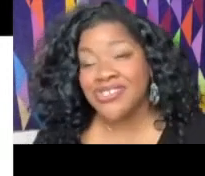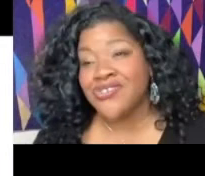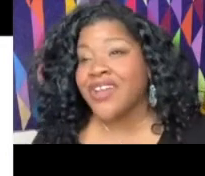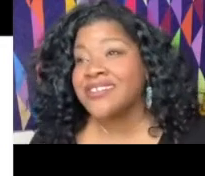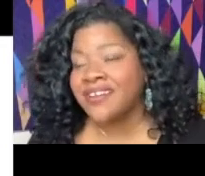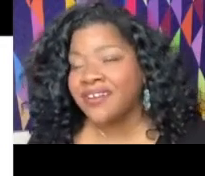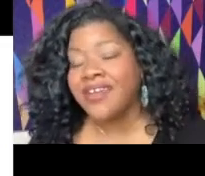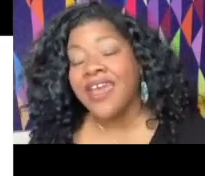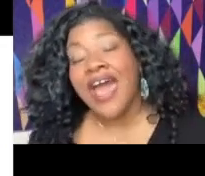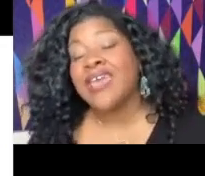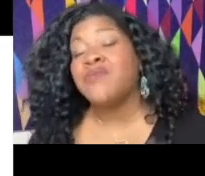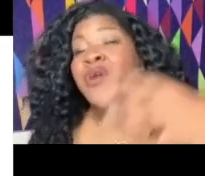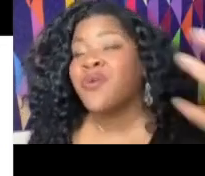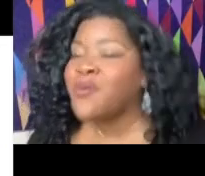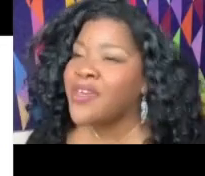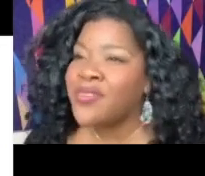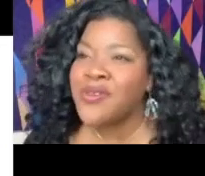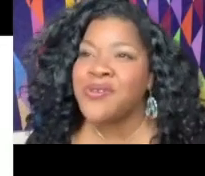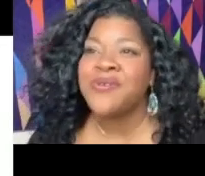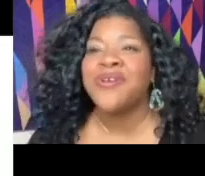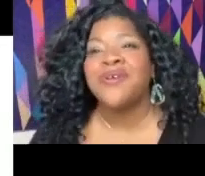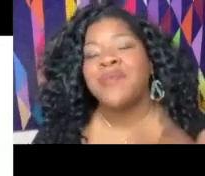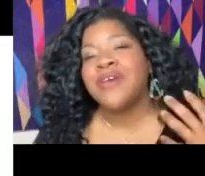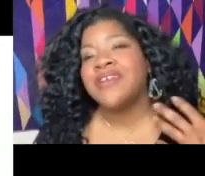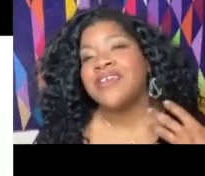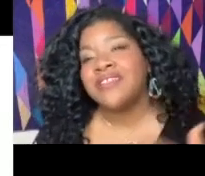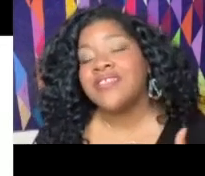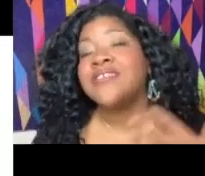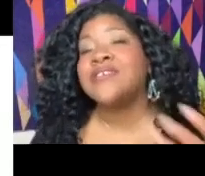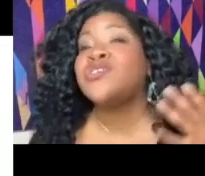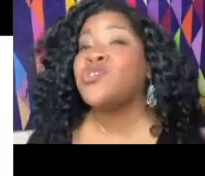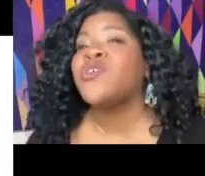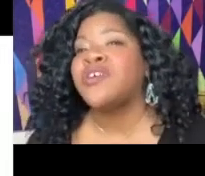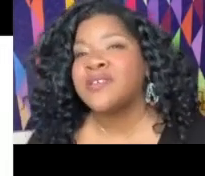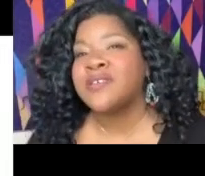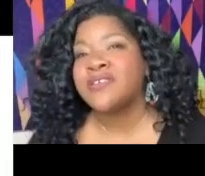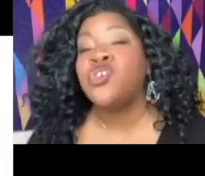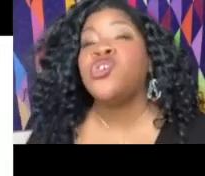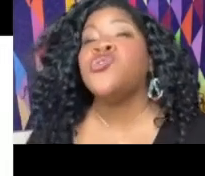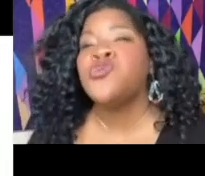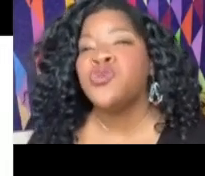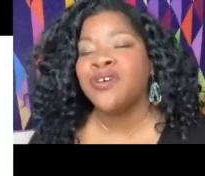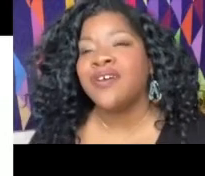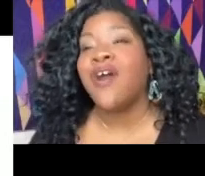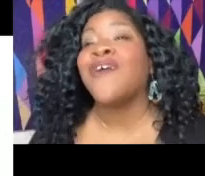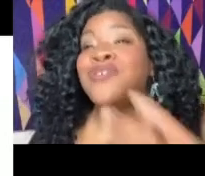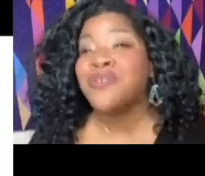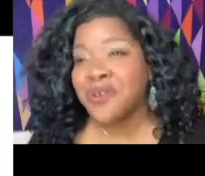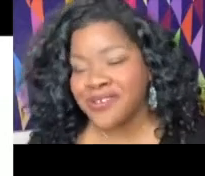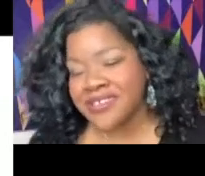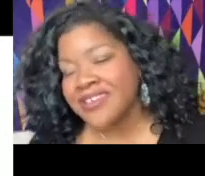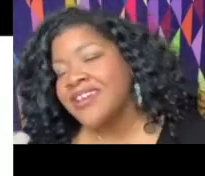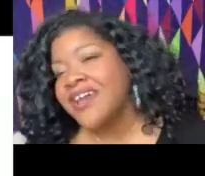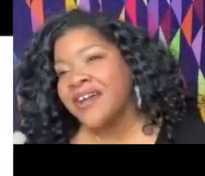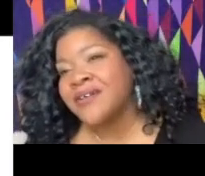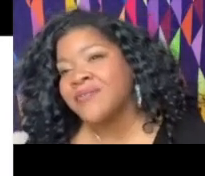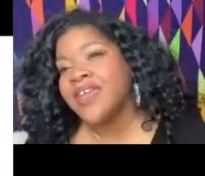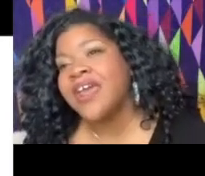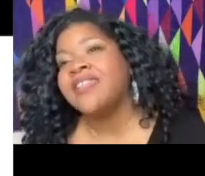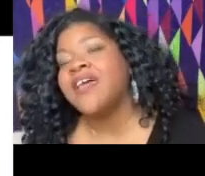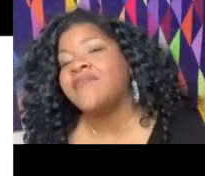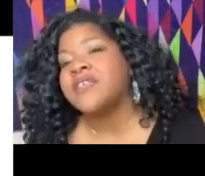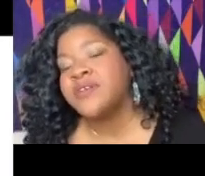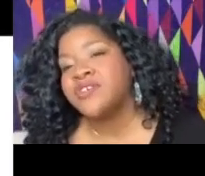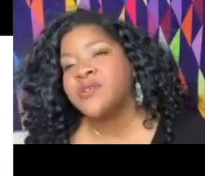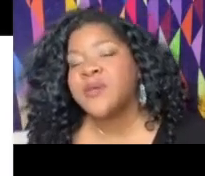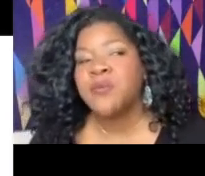a decision. You got to start. I can work with you, but this is yours. You are yours. And